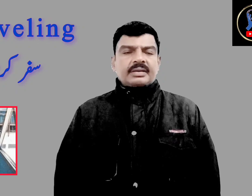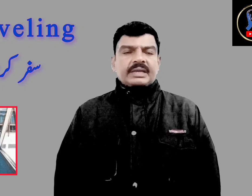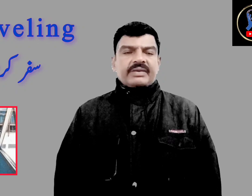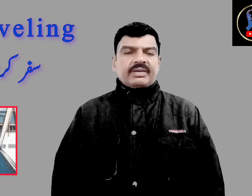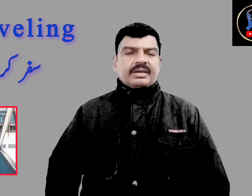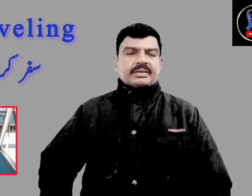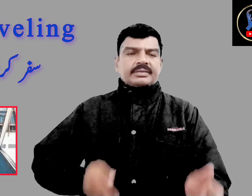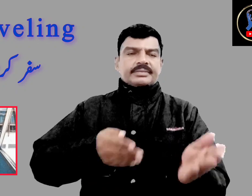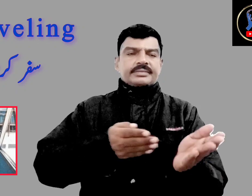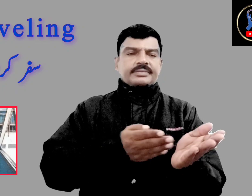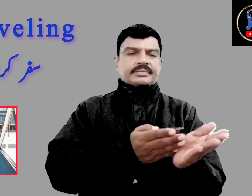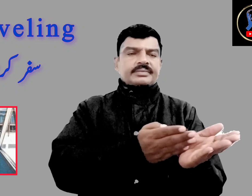traveling,